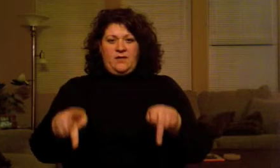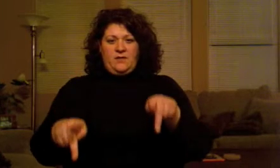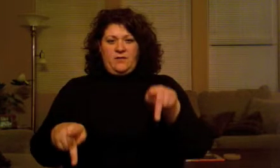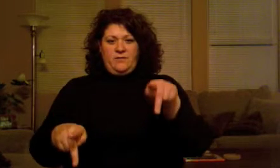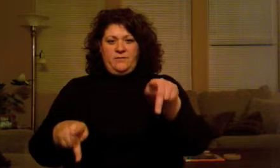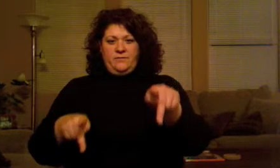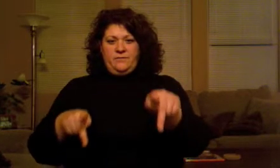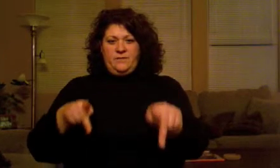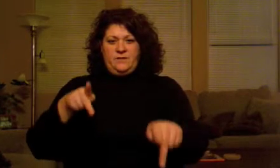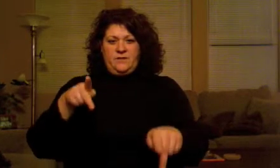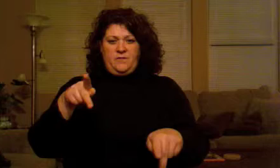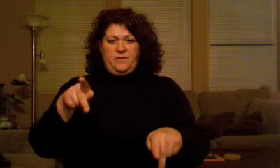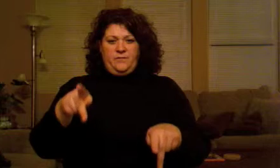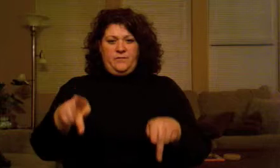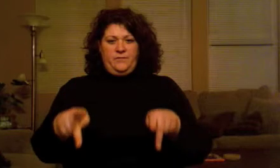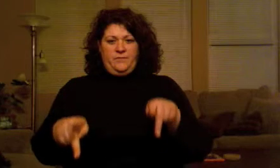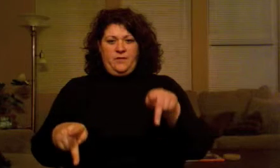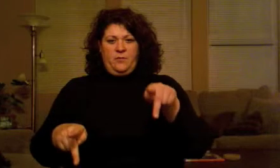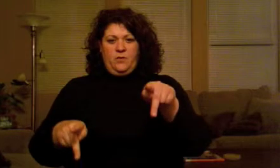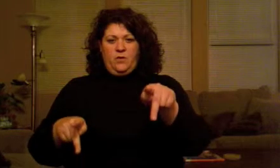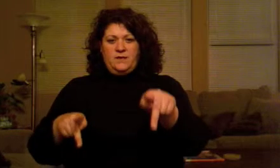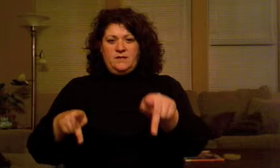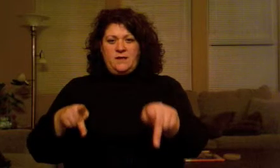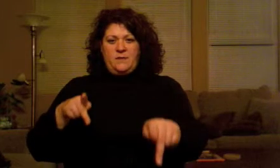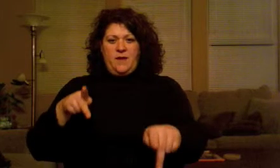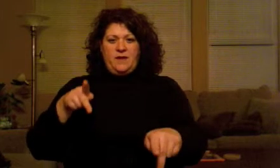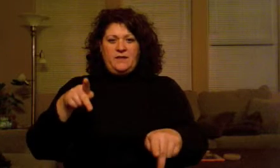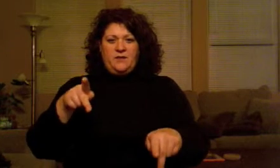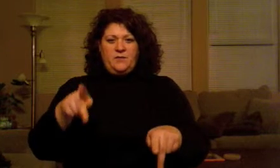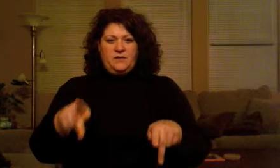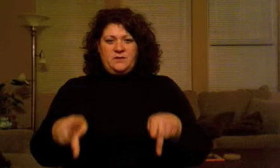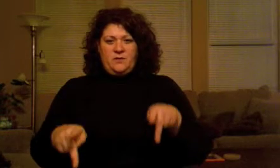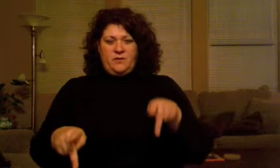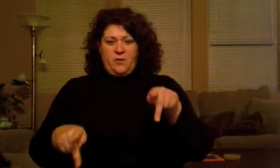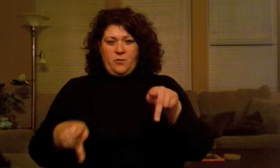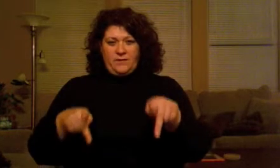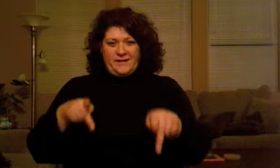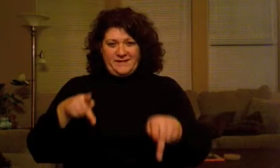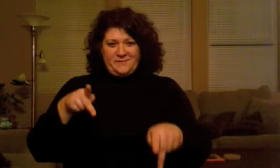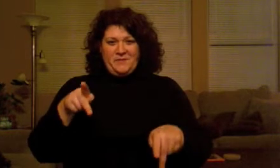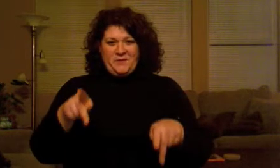other. So when one is coming back, the other one is going forward. That's people.